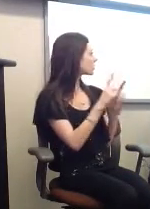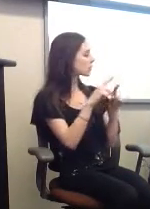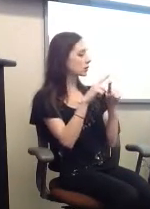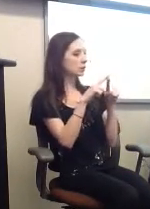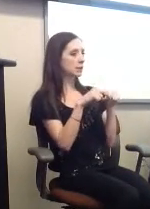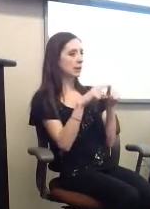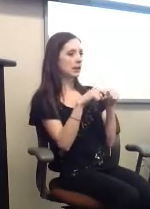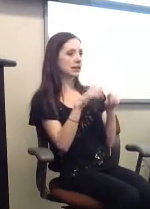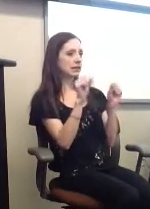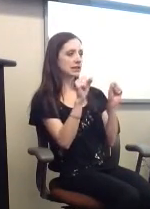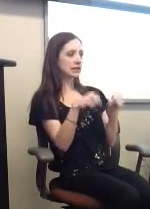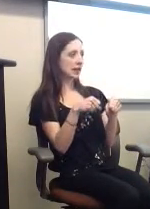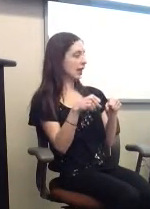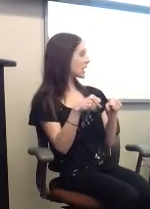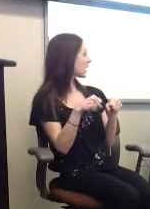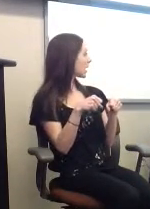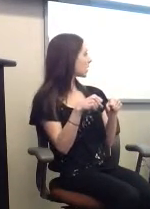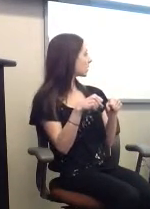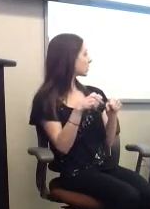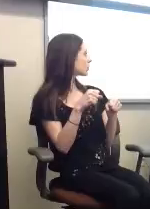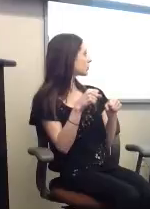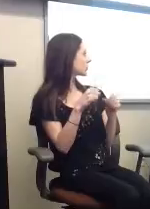as per the IRS,